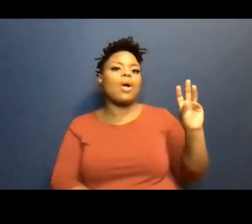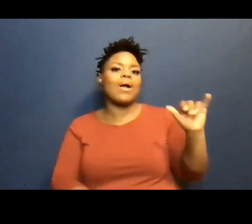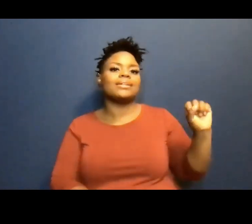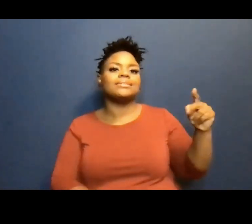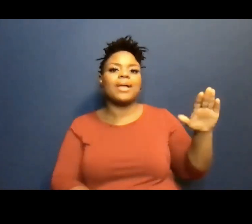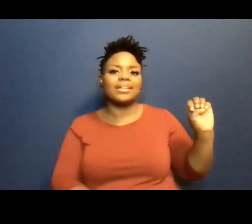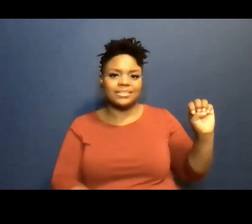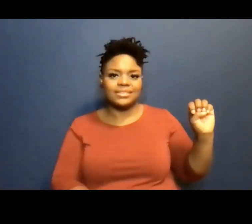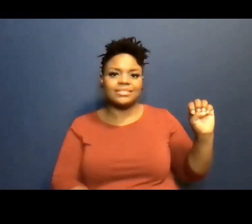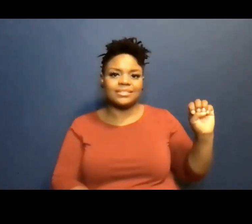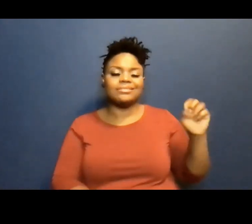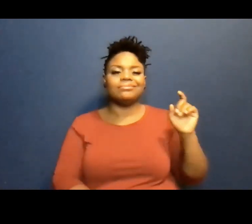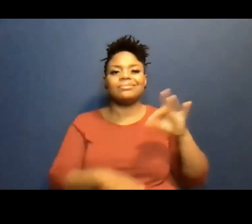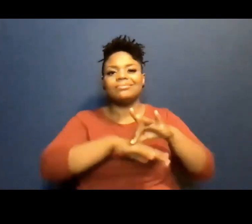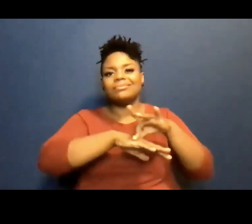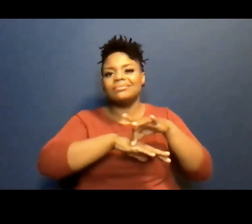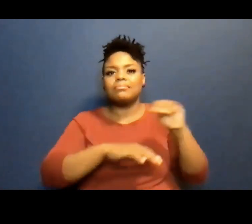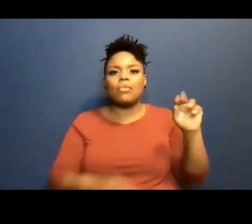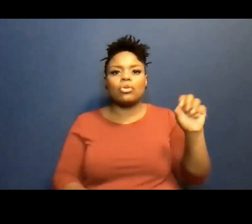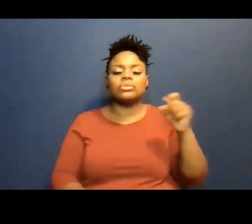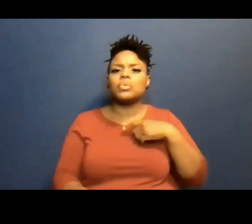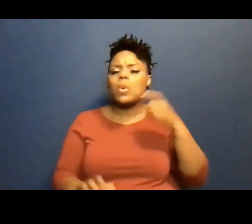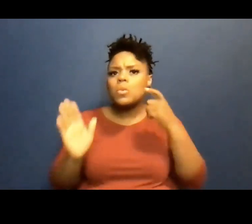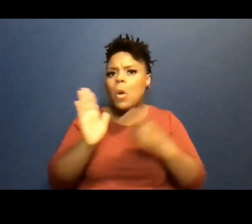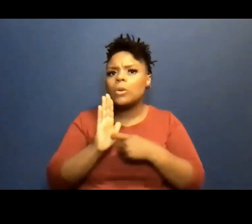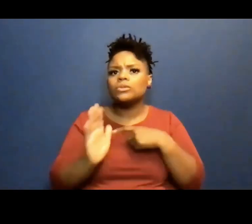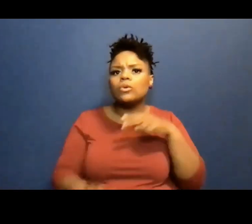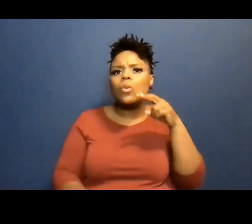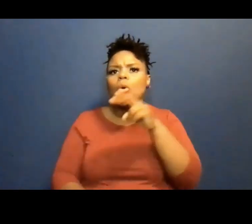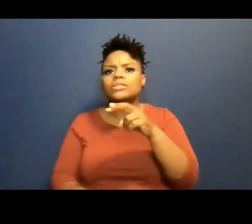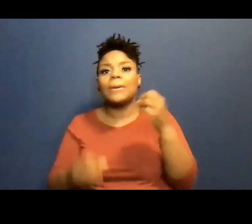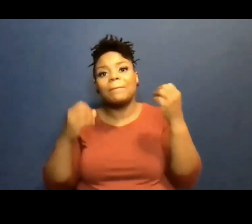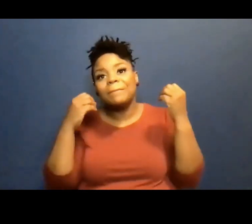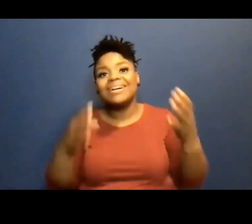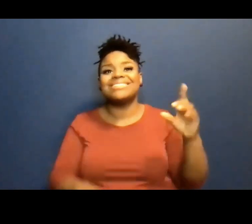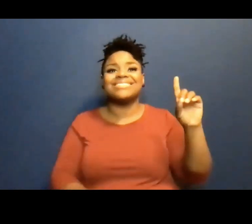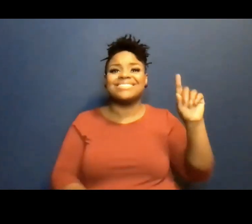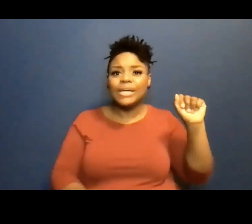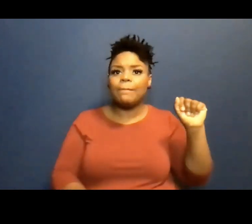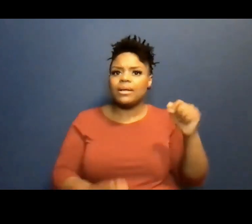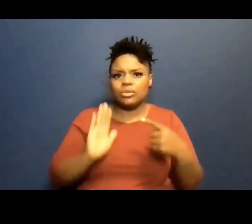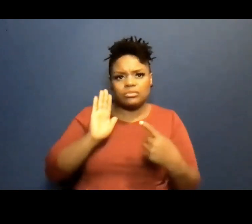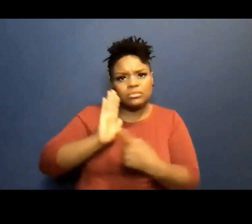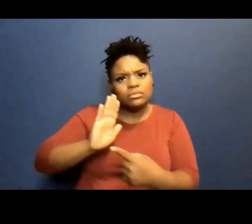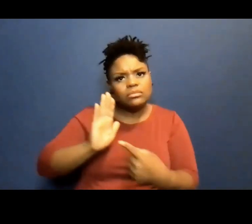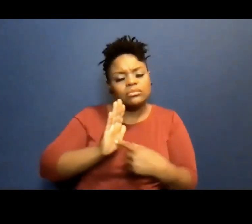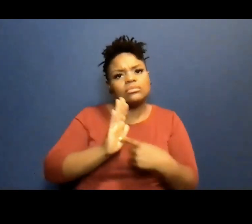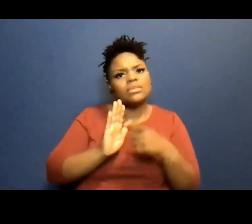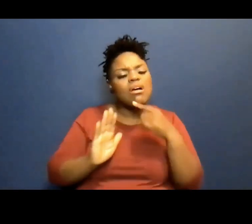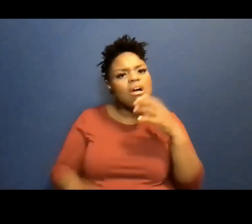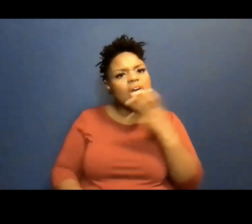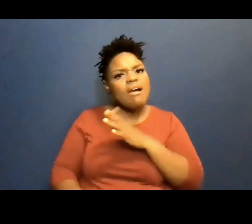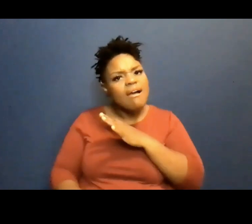disability representation in this series that completely surprised me. There are multiple disabled